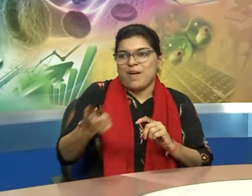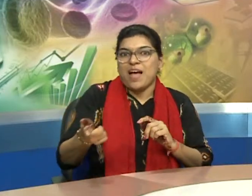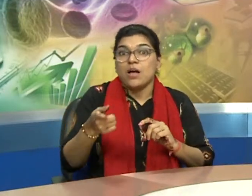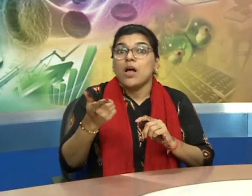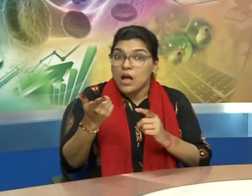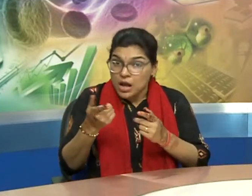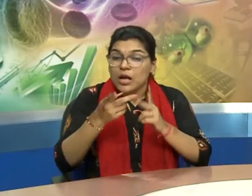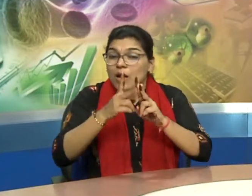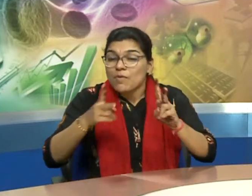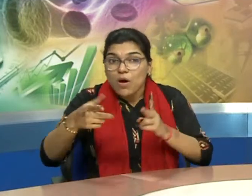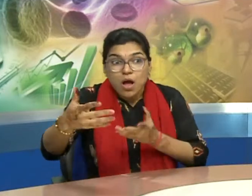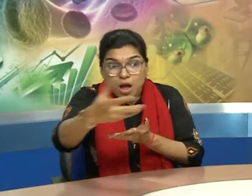library